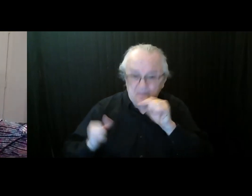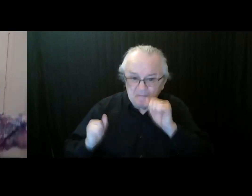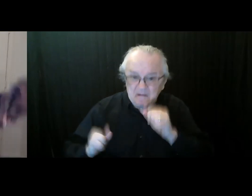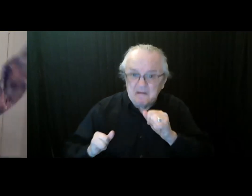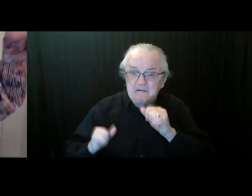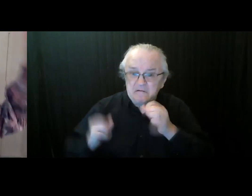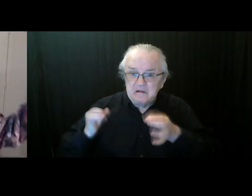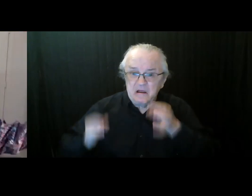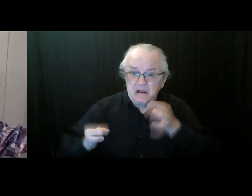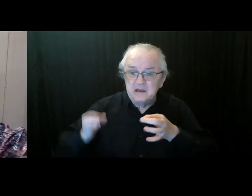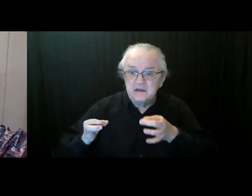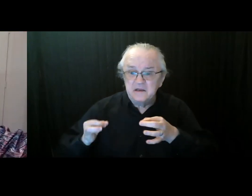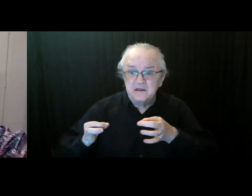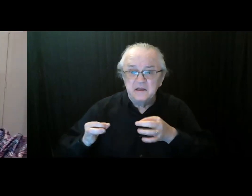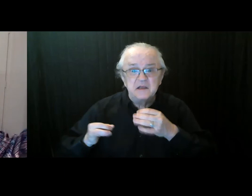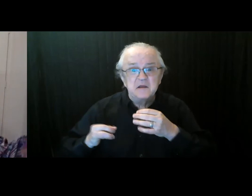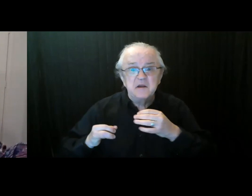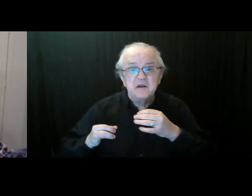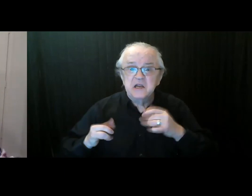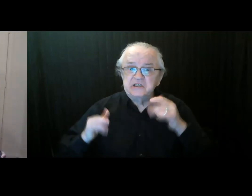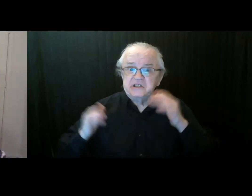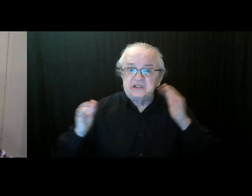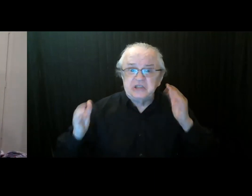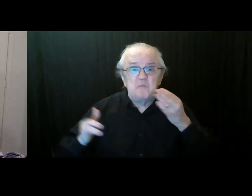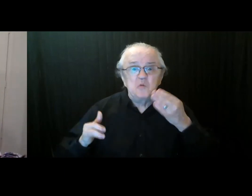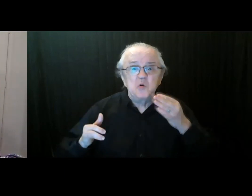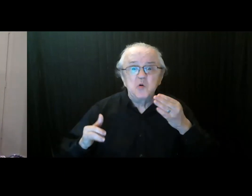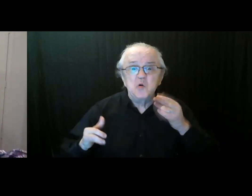van? When that big blue van